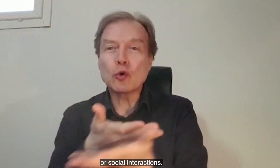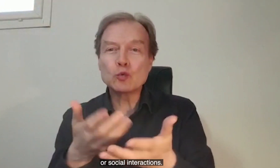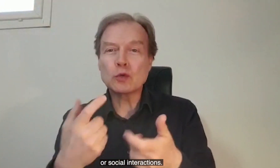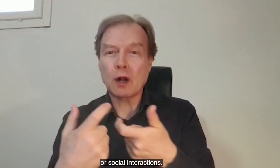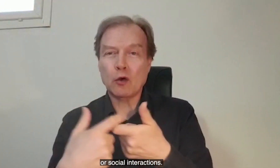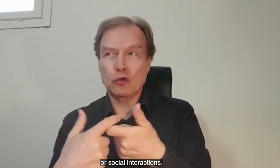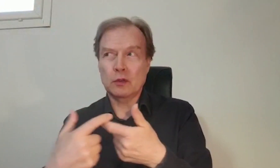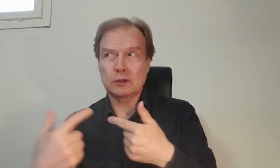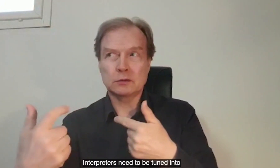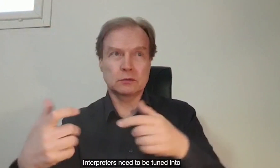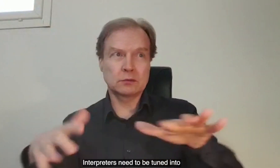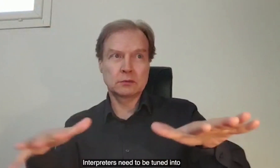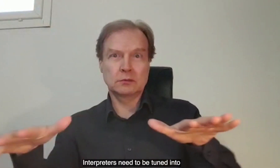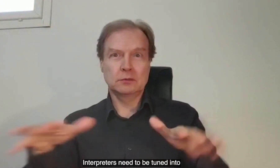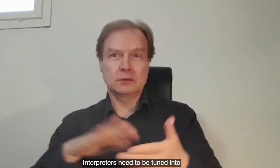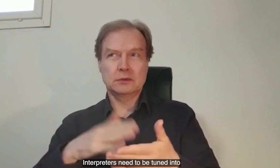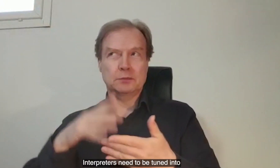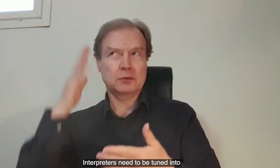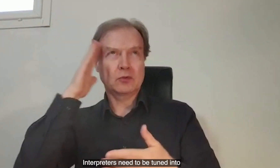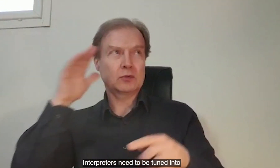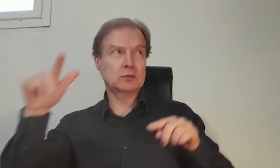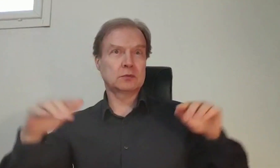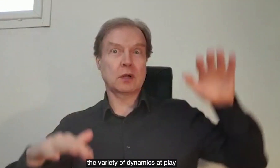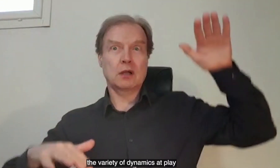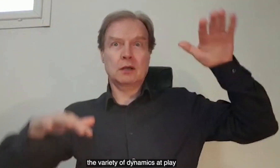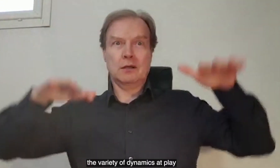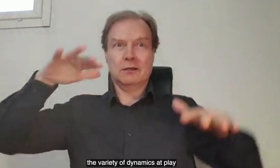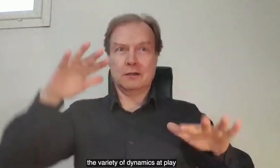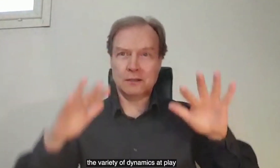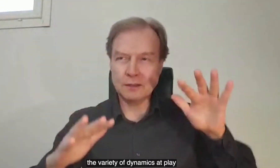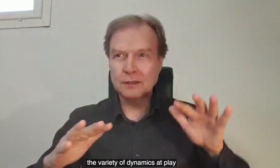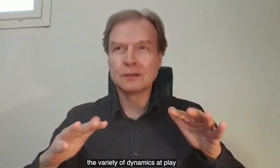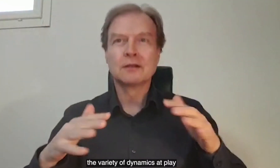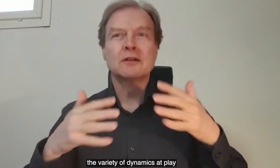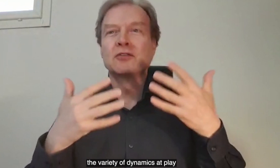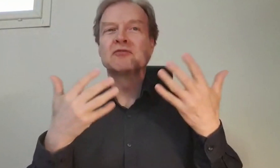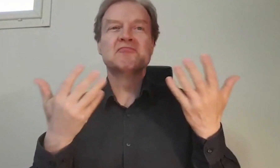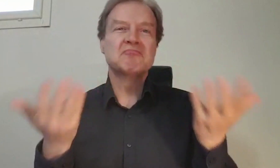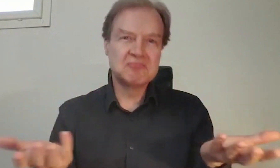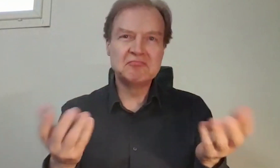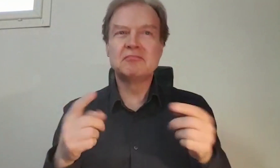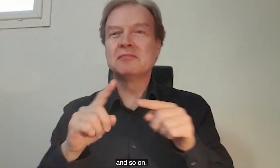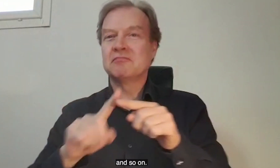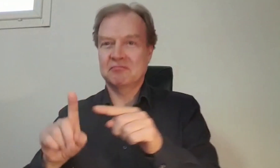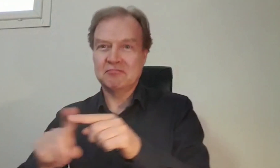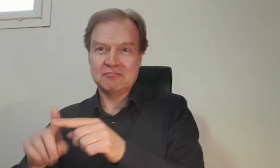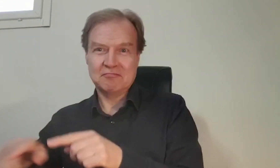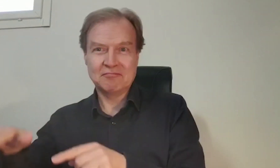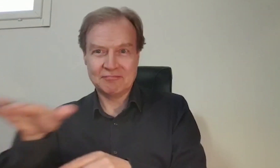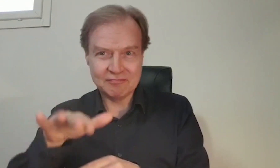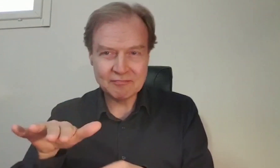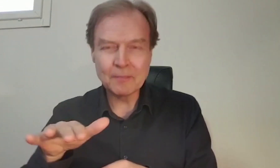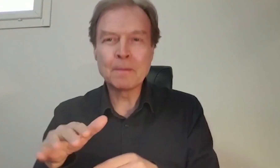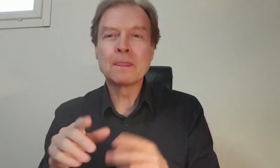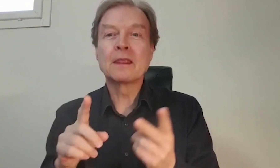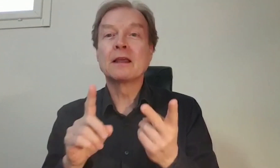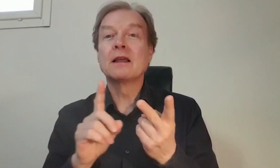overarching topics or social interactions. Interpreters need to be tuned into the variety of dynamics at